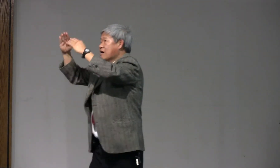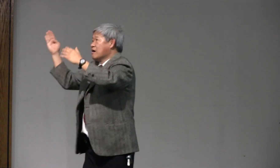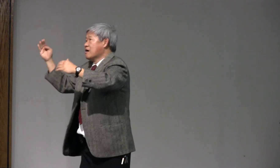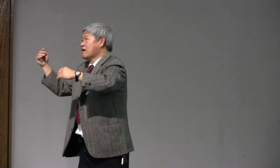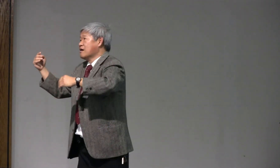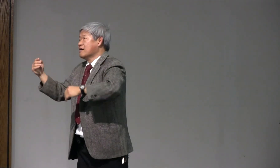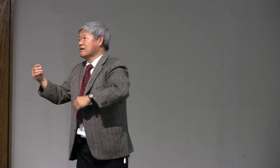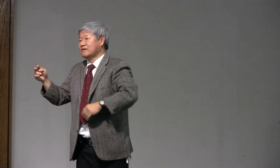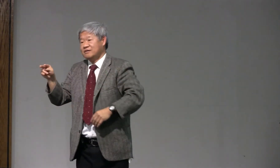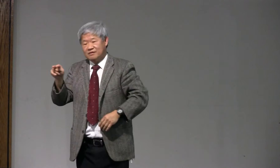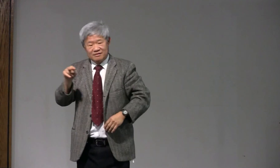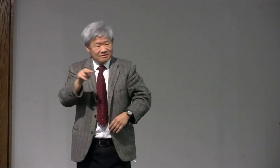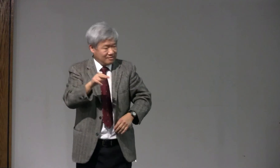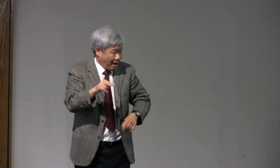when you die and go to heaven,